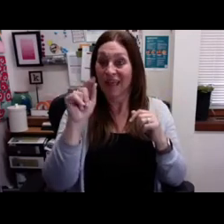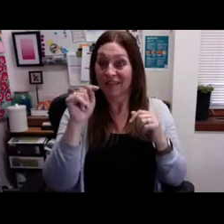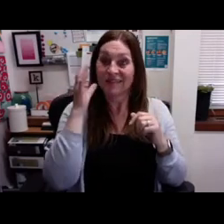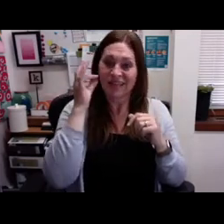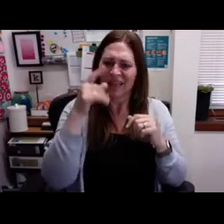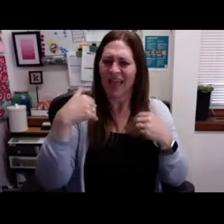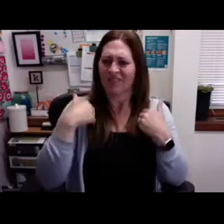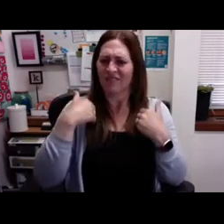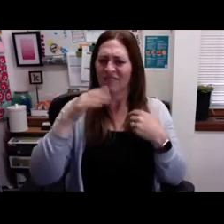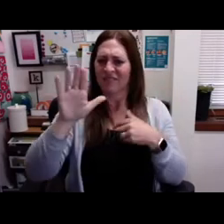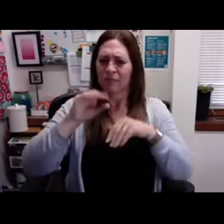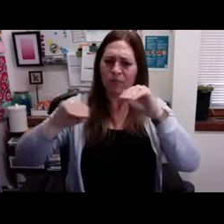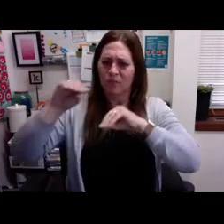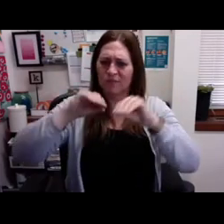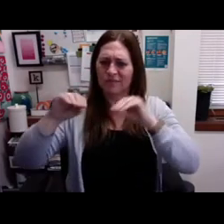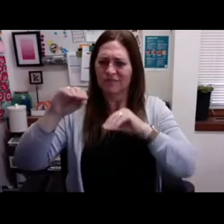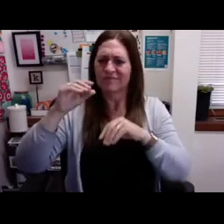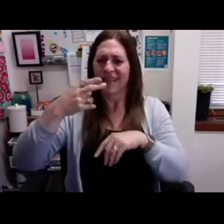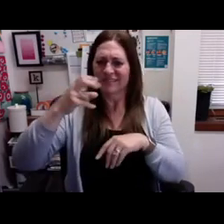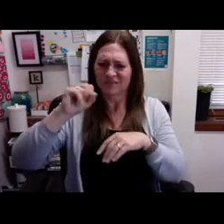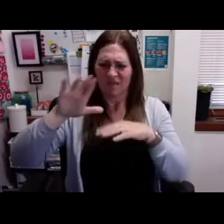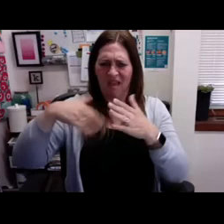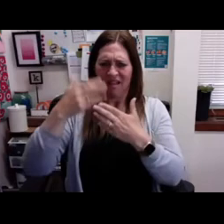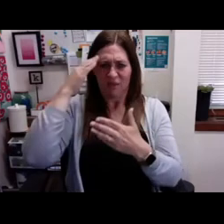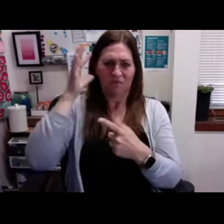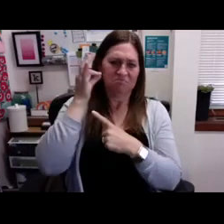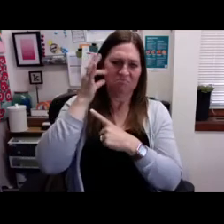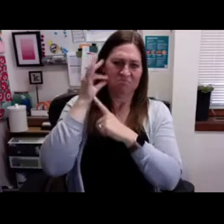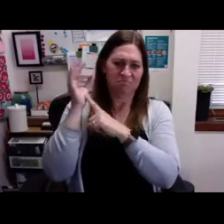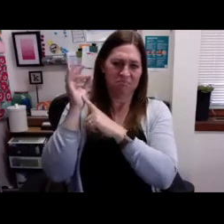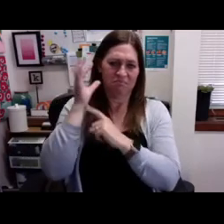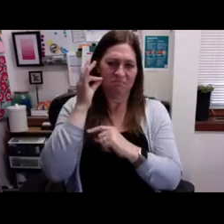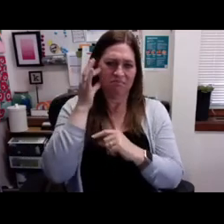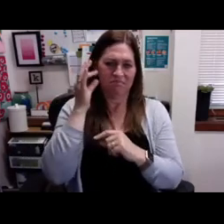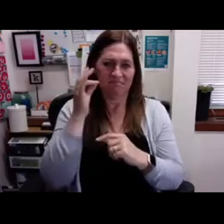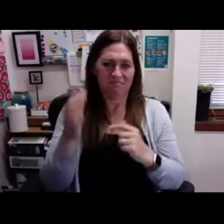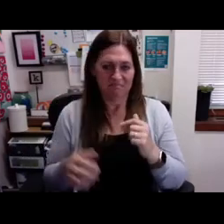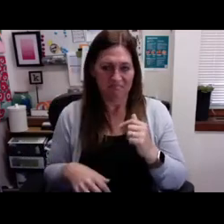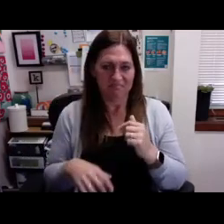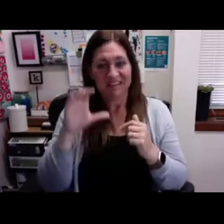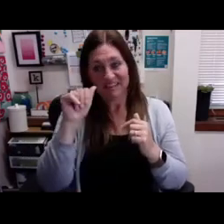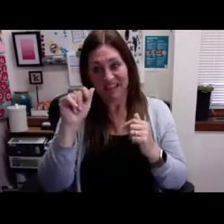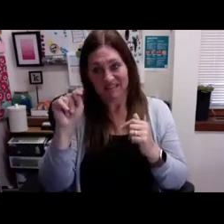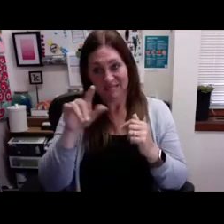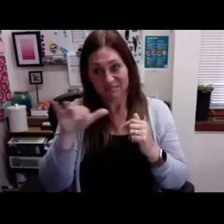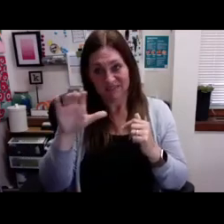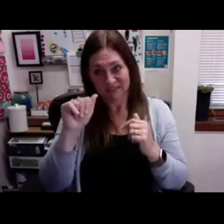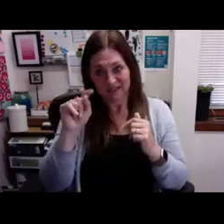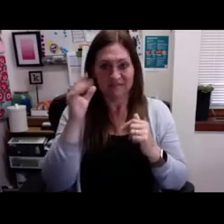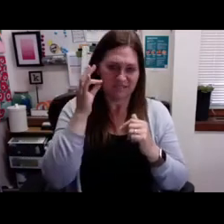So the word cat in ASL has a movement, has a hand